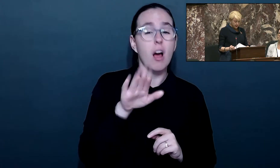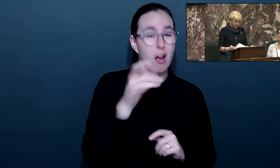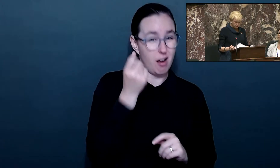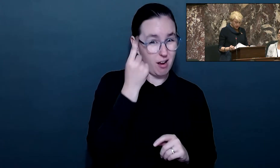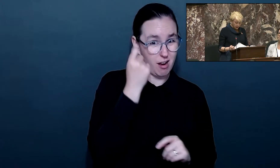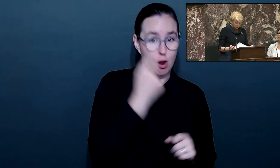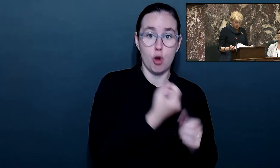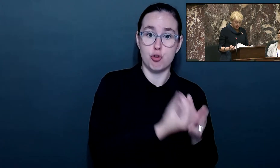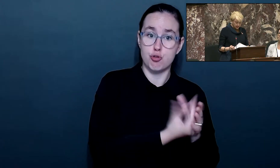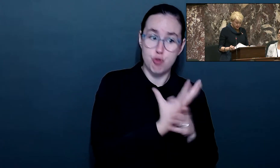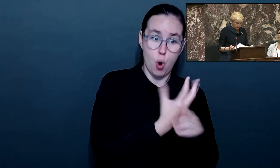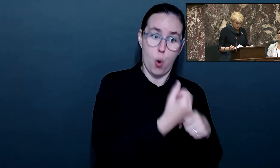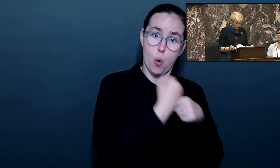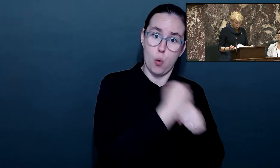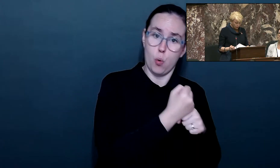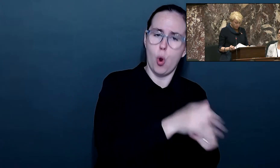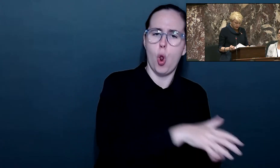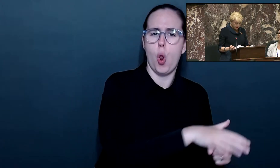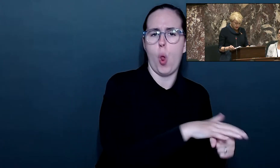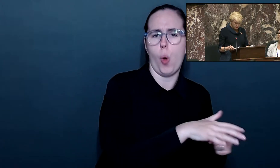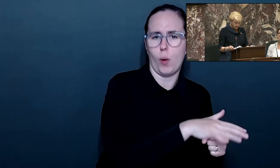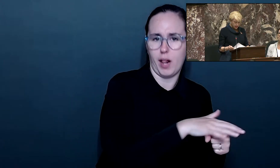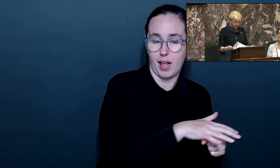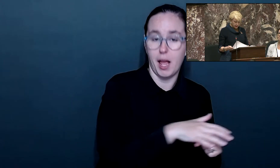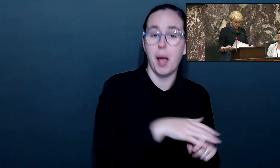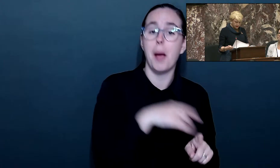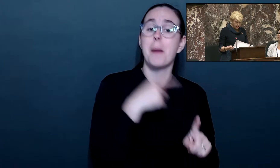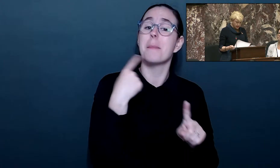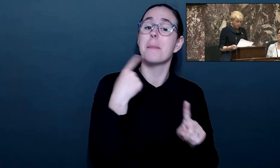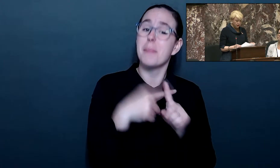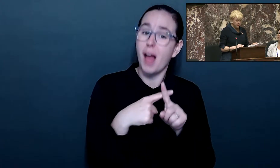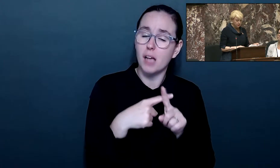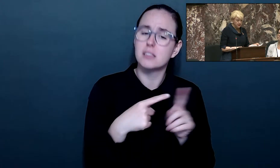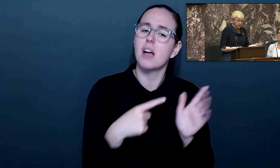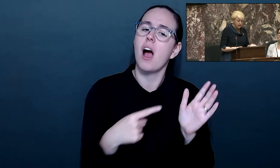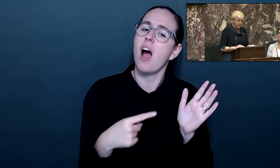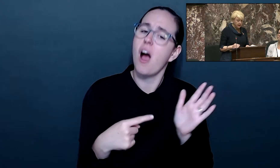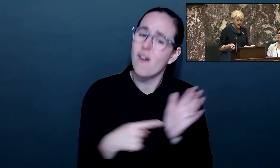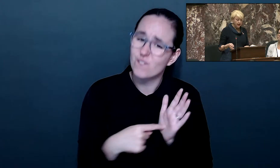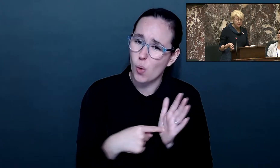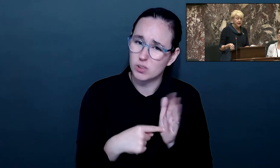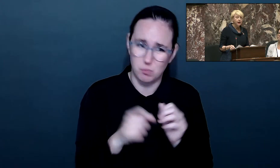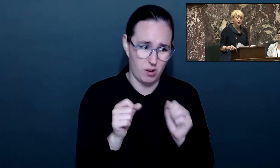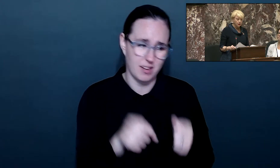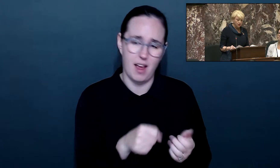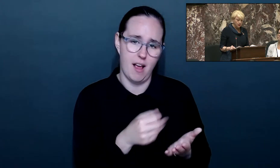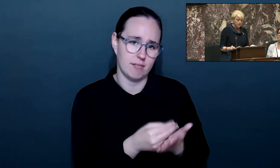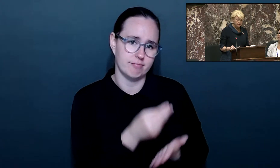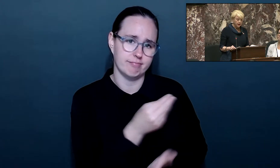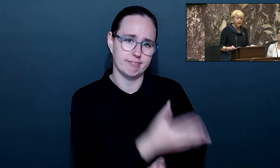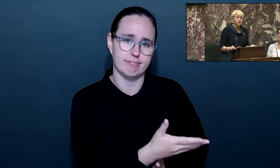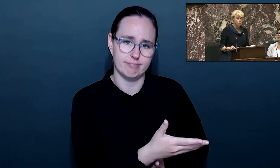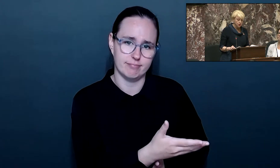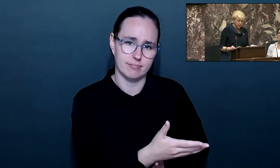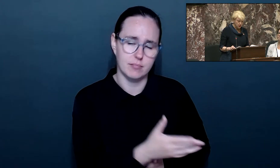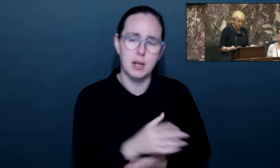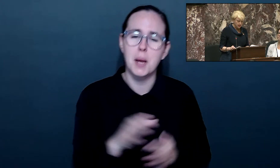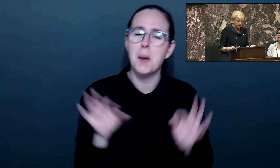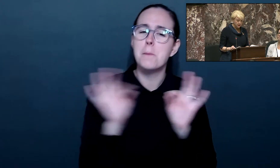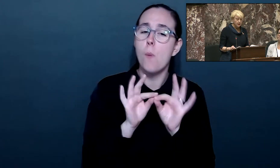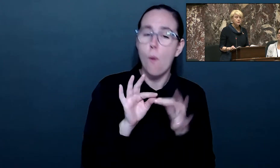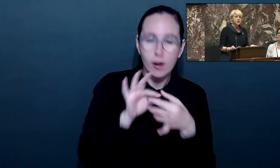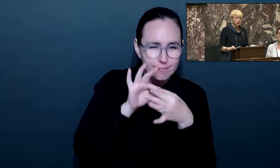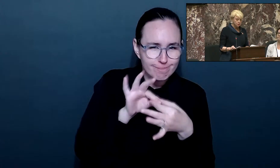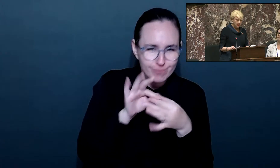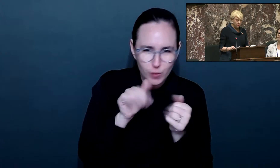purchase, that production is connected to local businesses, is sustainable and resilient, and is ethical and socially